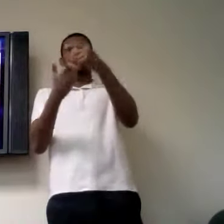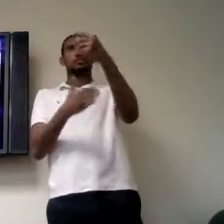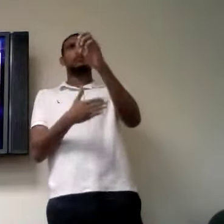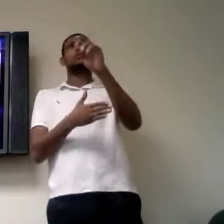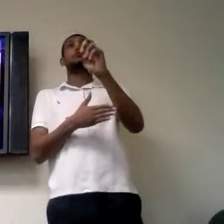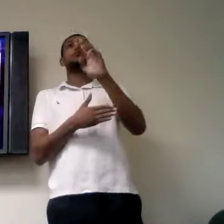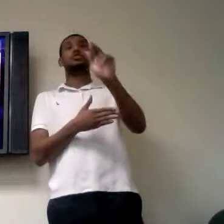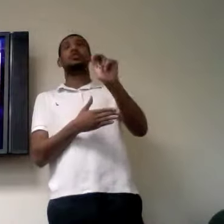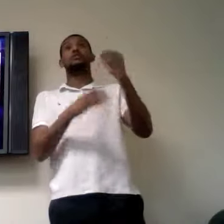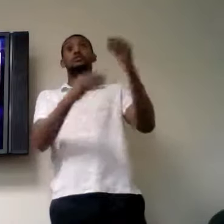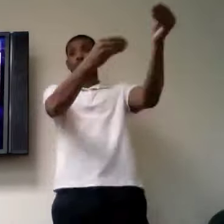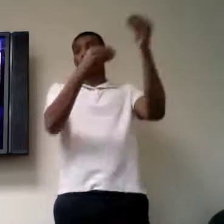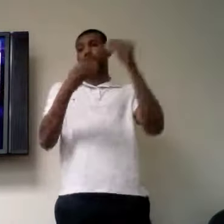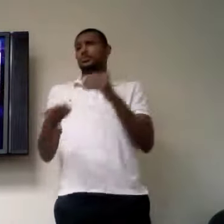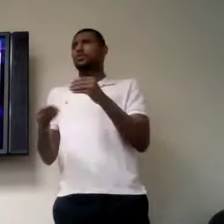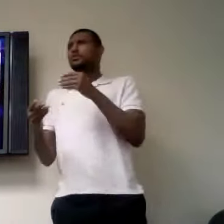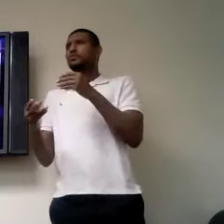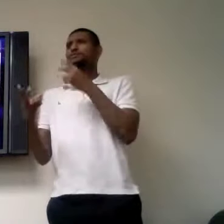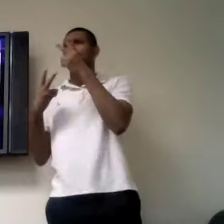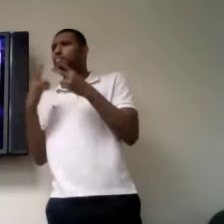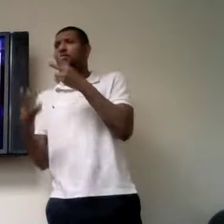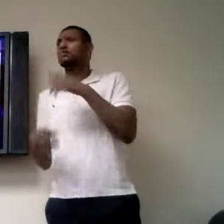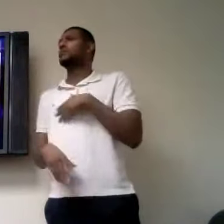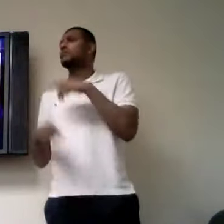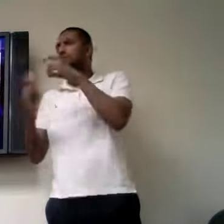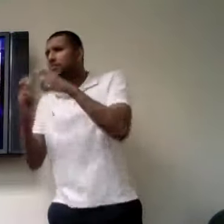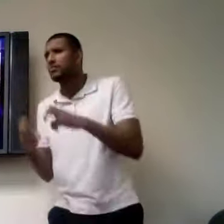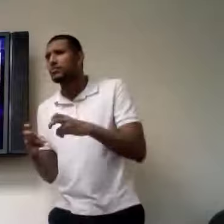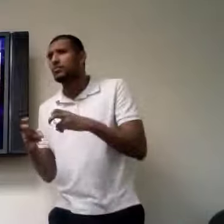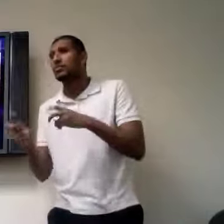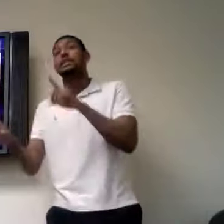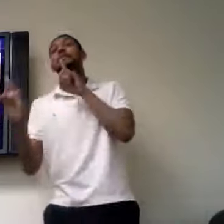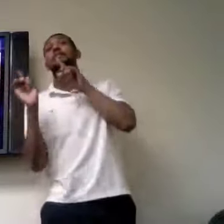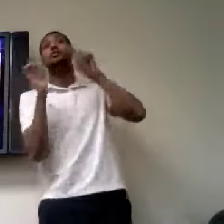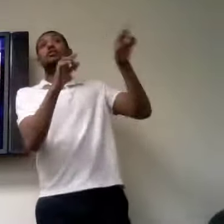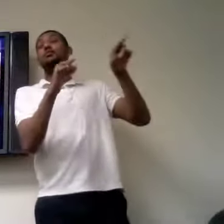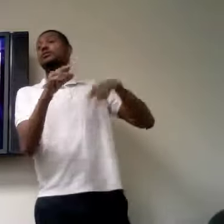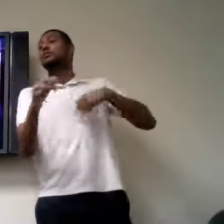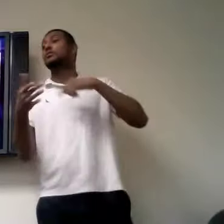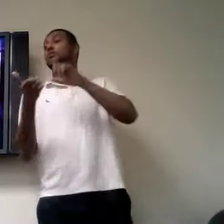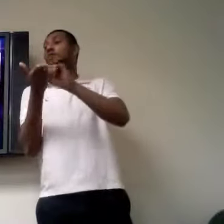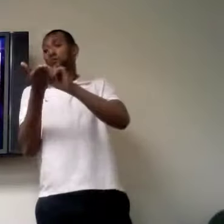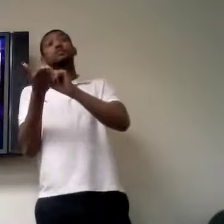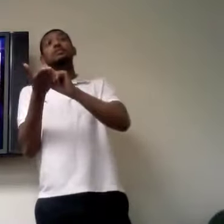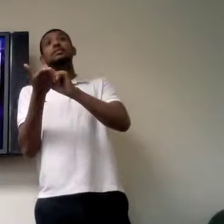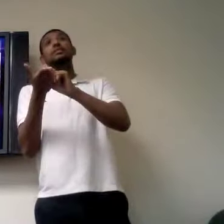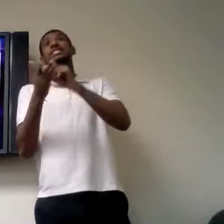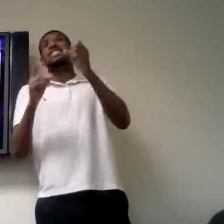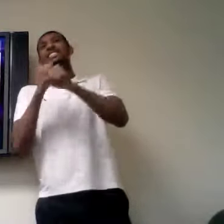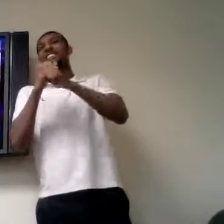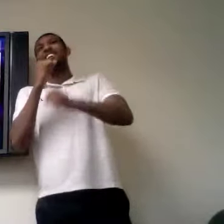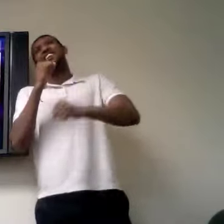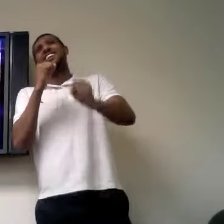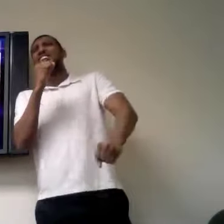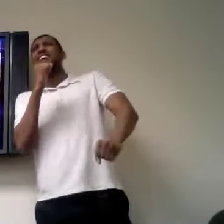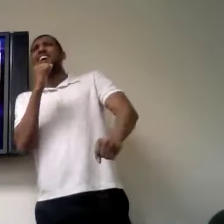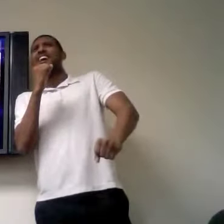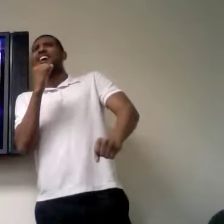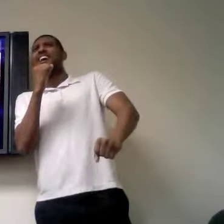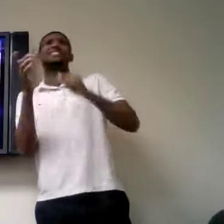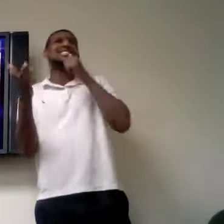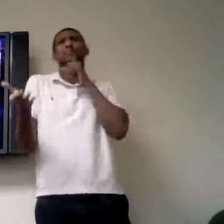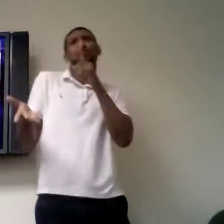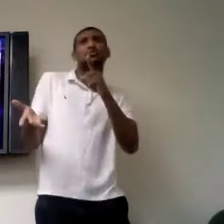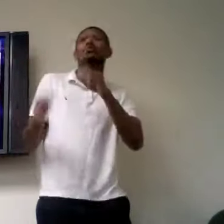Norton Townshend, to the island to investigate. Townshend reported that the statements in the paper were greatly exaggerated, while at the